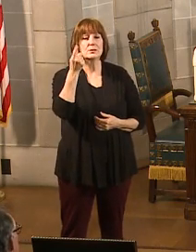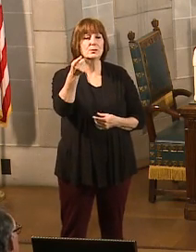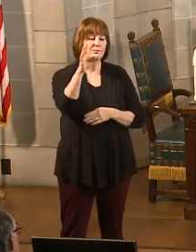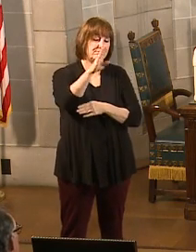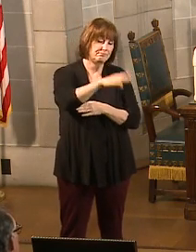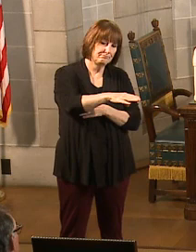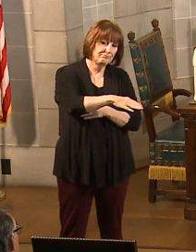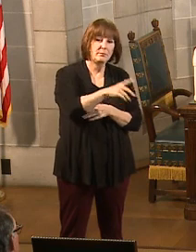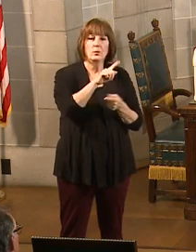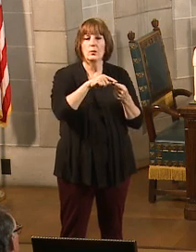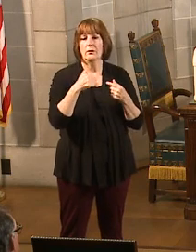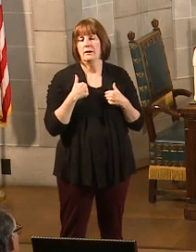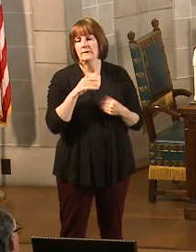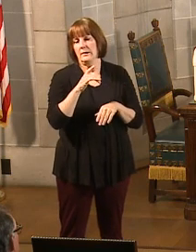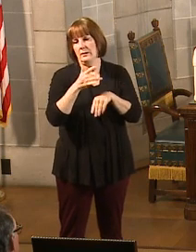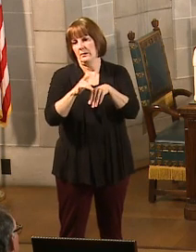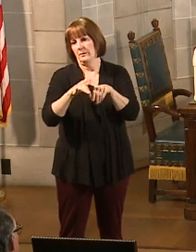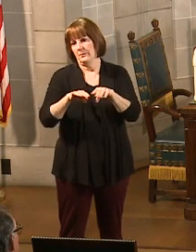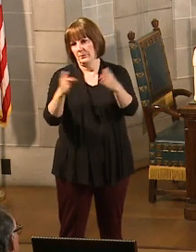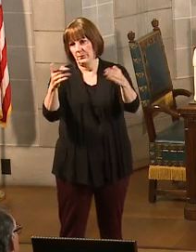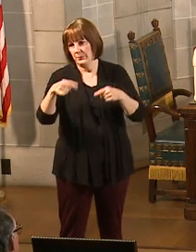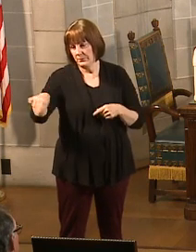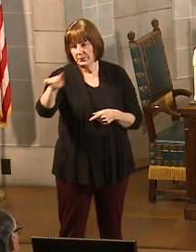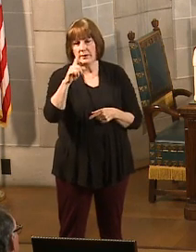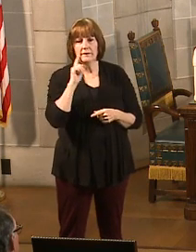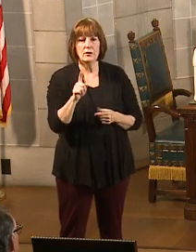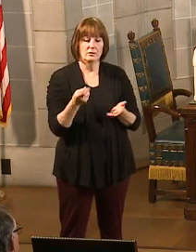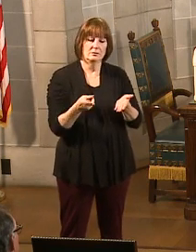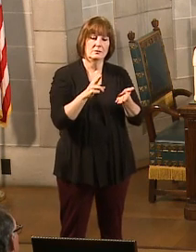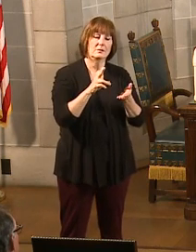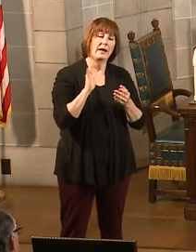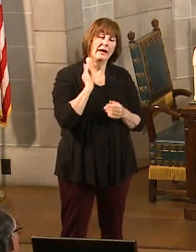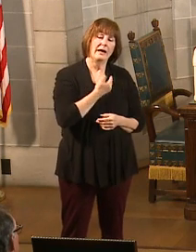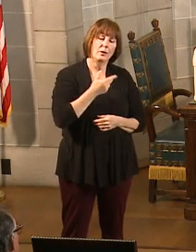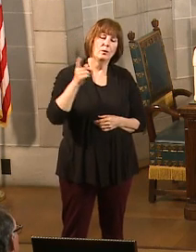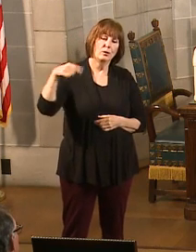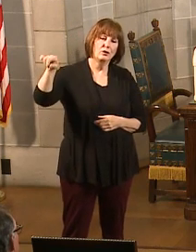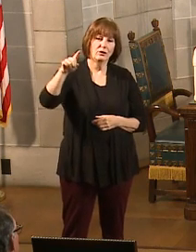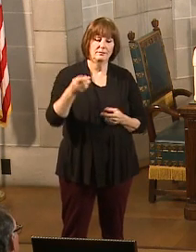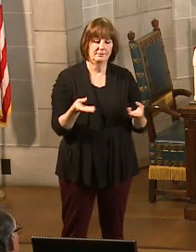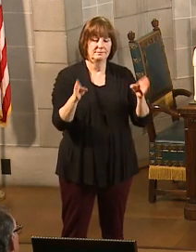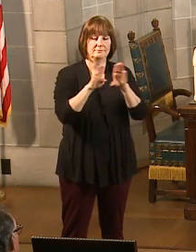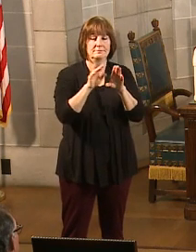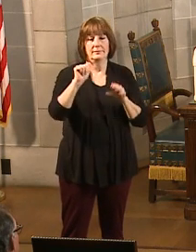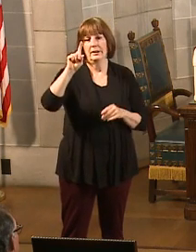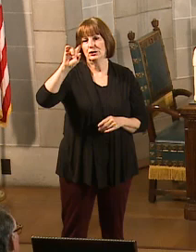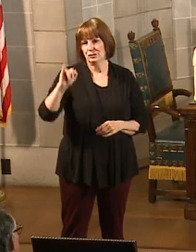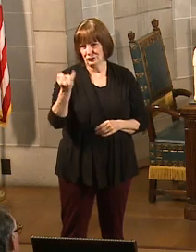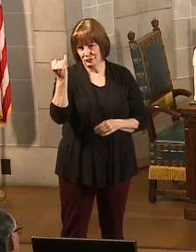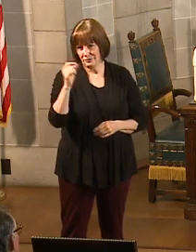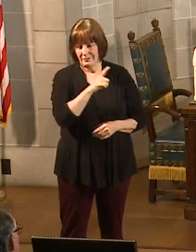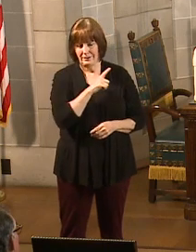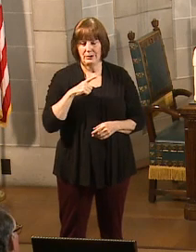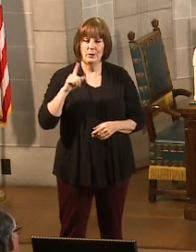later today when we have immediate availability with regard to the sine die address and the legislature closing its